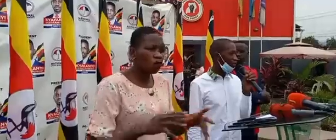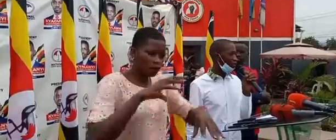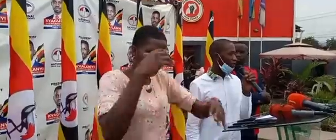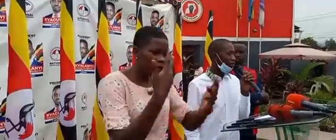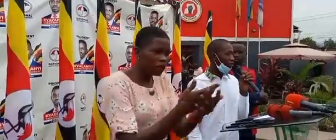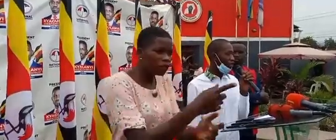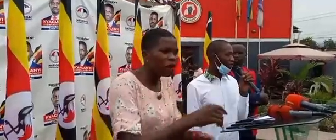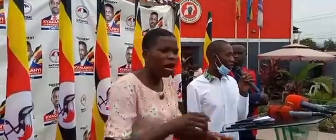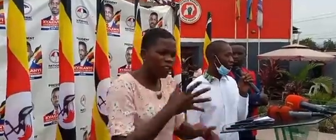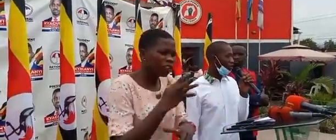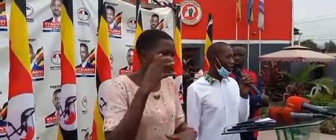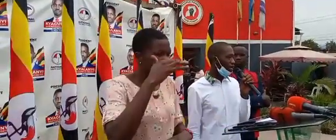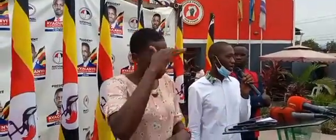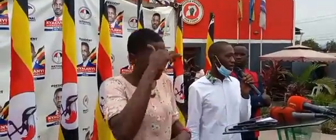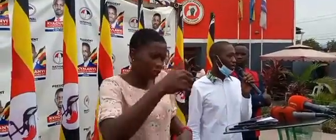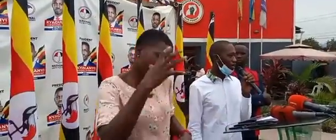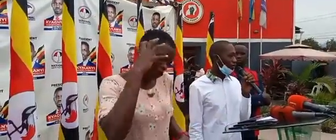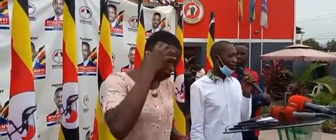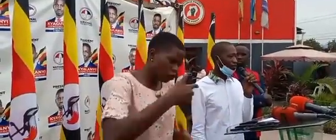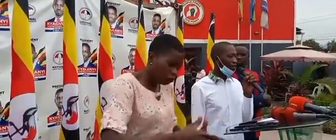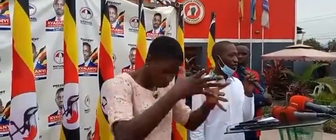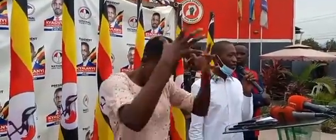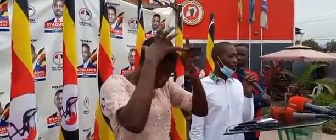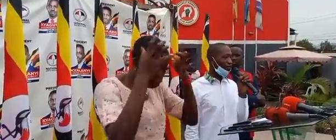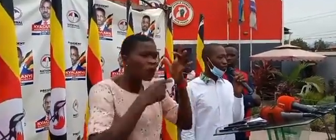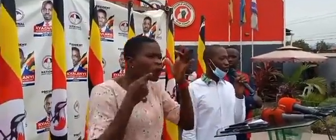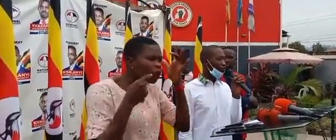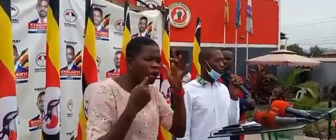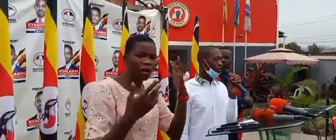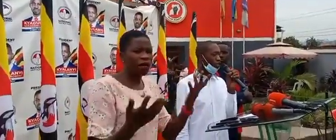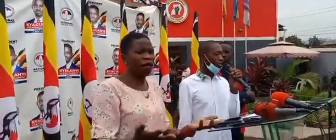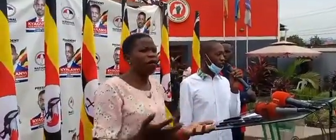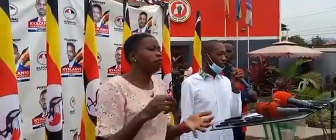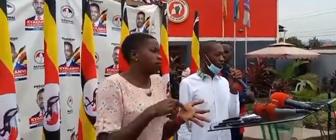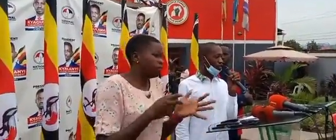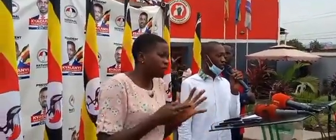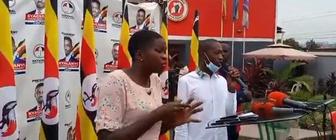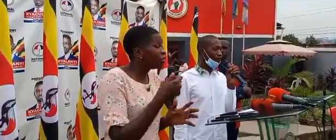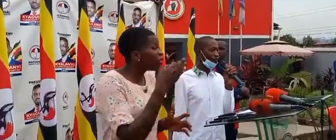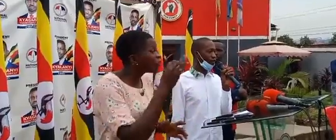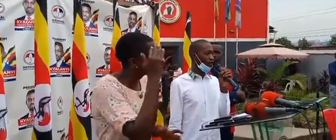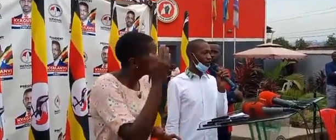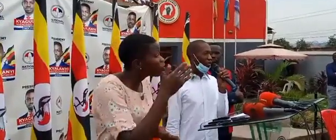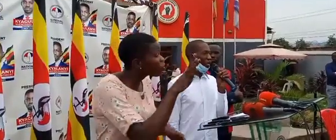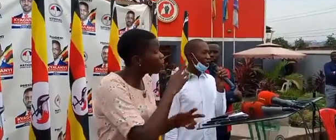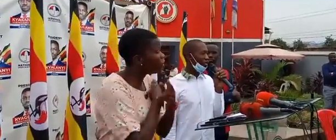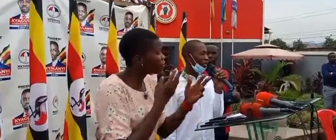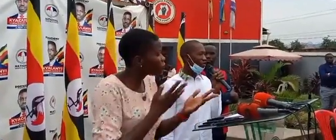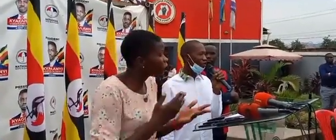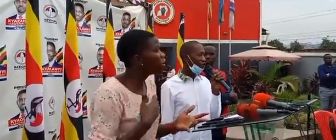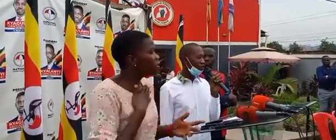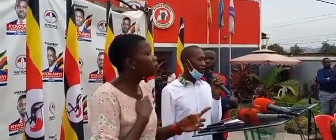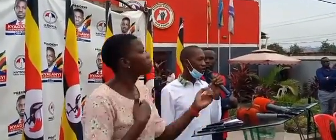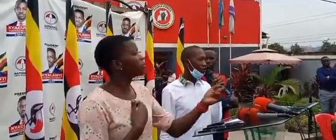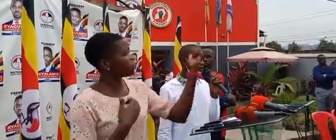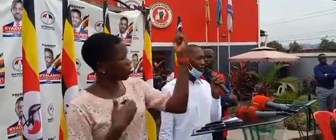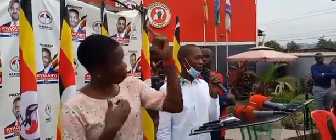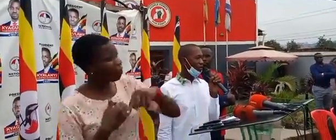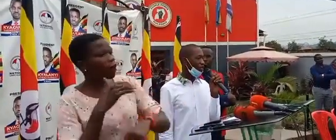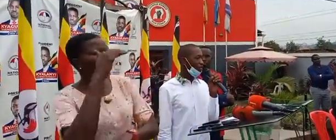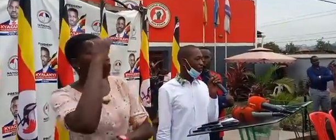akakofira so mwela mwenye mbela ngatuka nafuna mkisa mtu okutegera nti oli kitalya atenga ne wobo